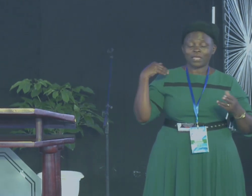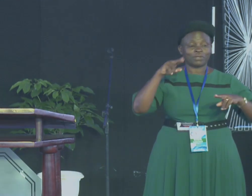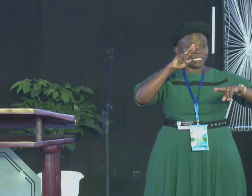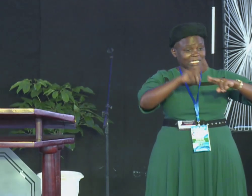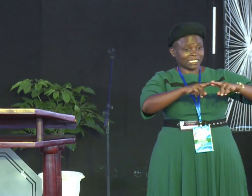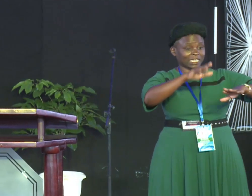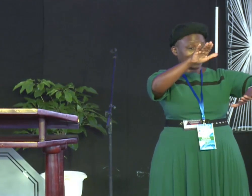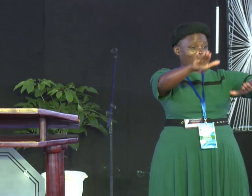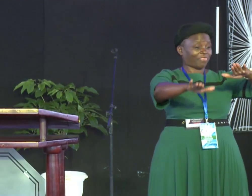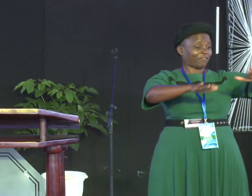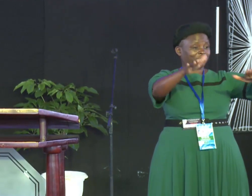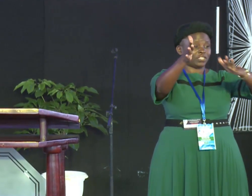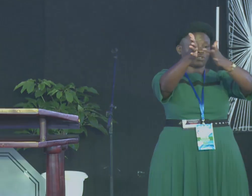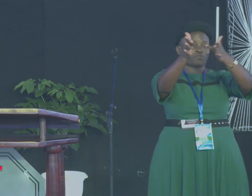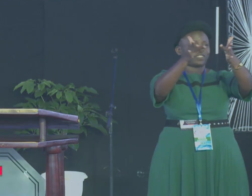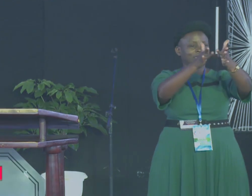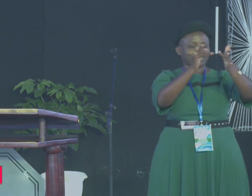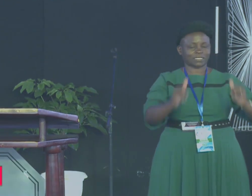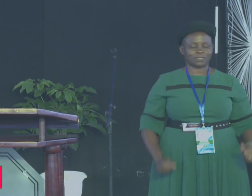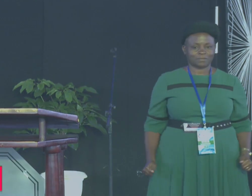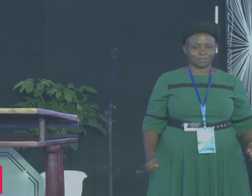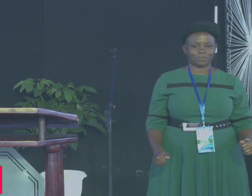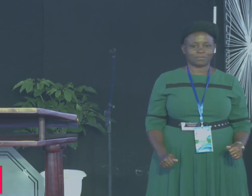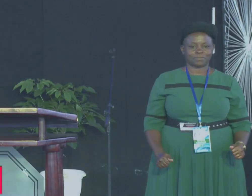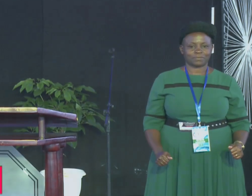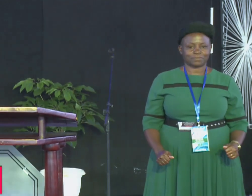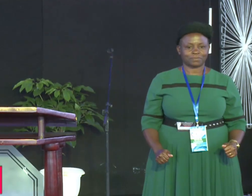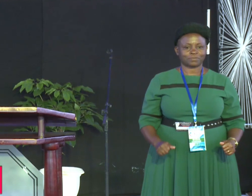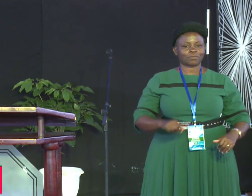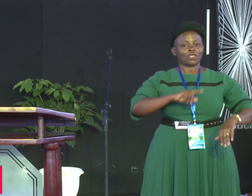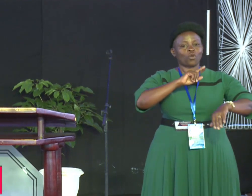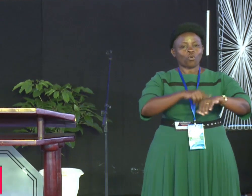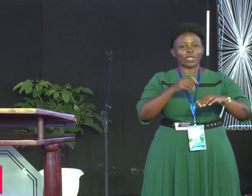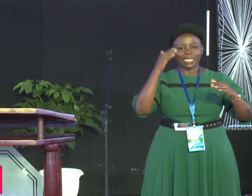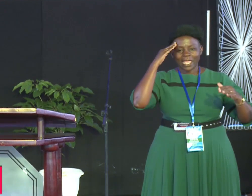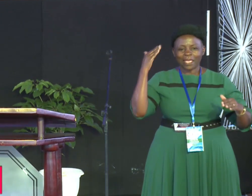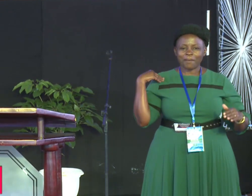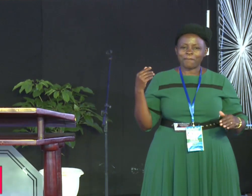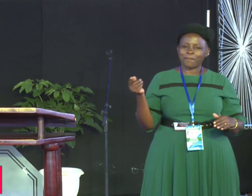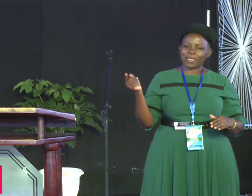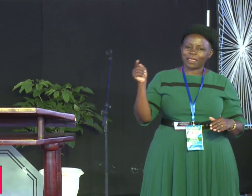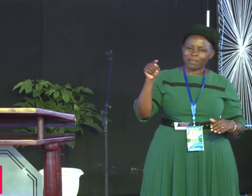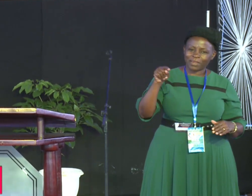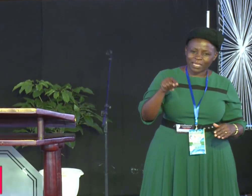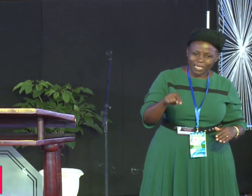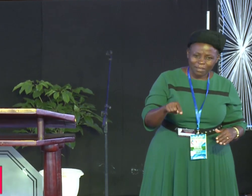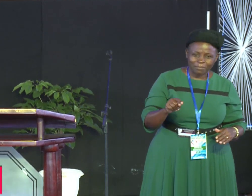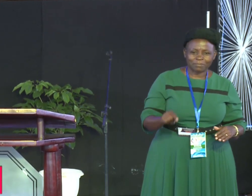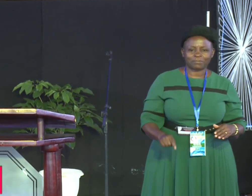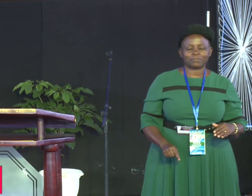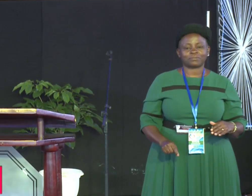bya Yesu. But you will see her sitting at the feet of Jesus. Then when Mary came when bamwabisewo